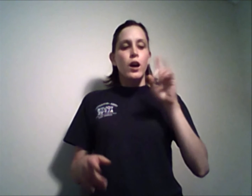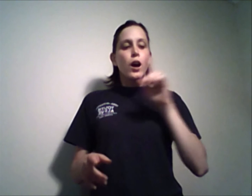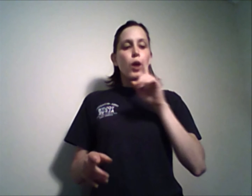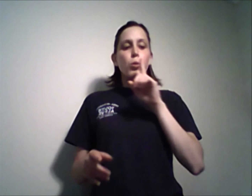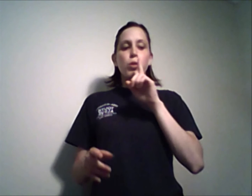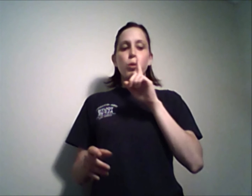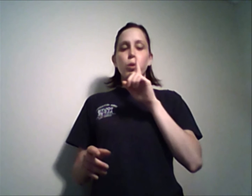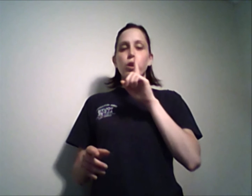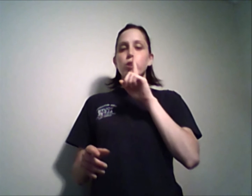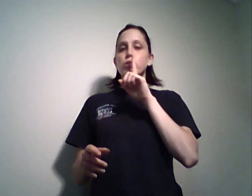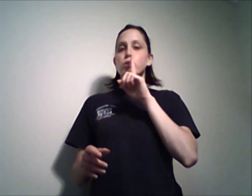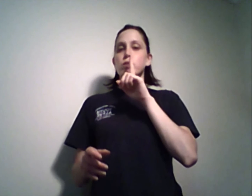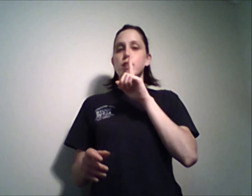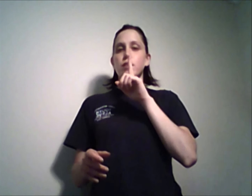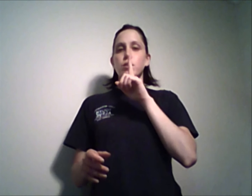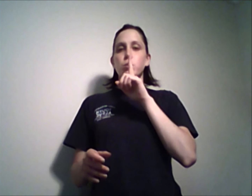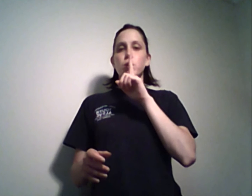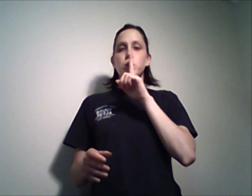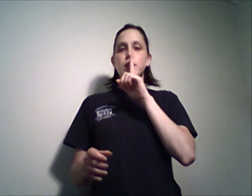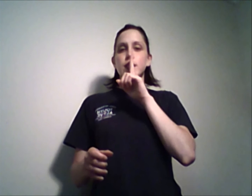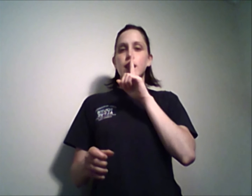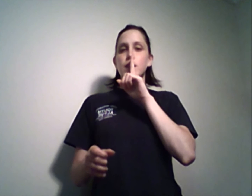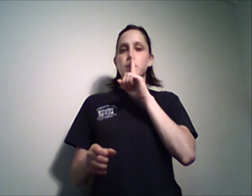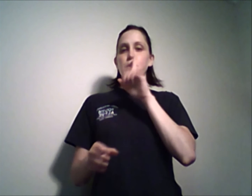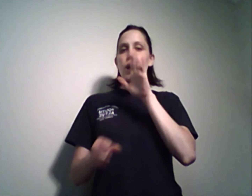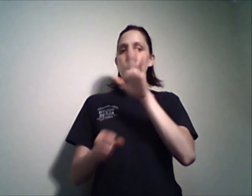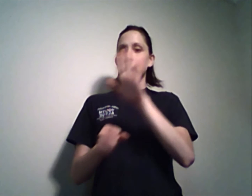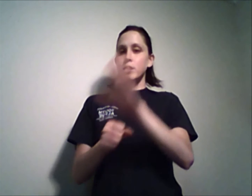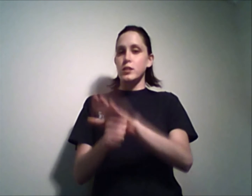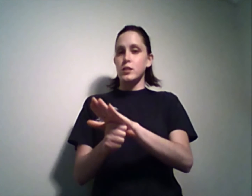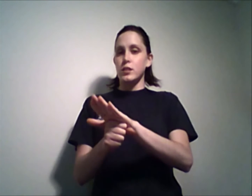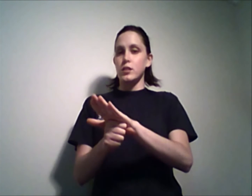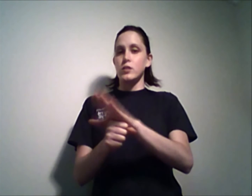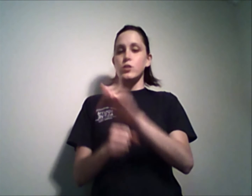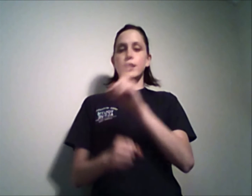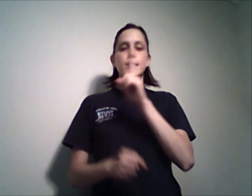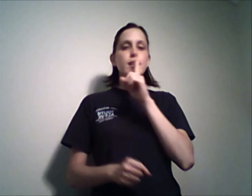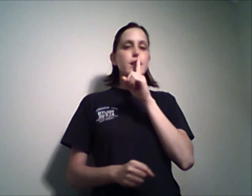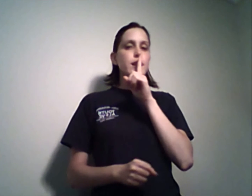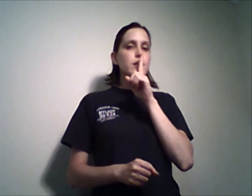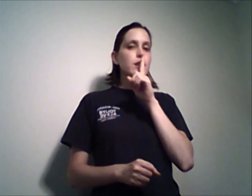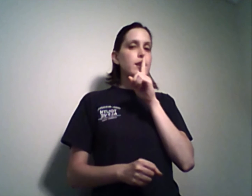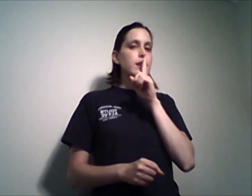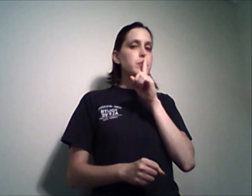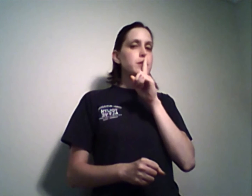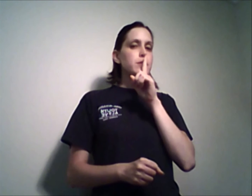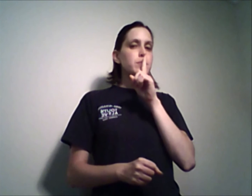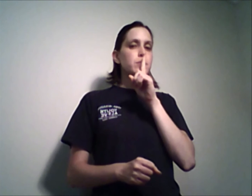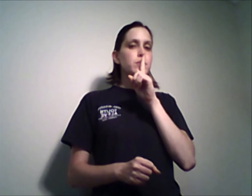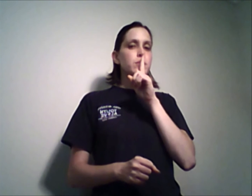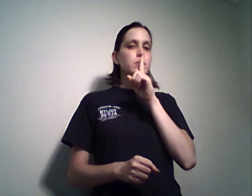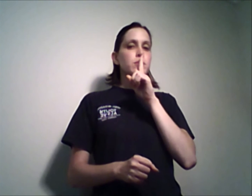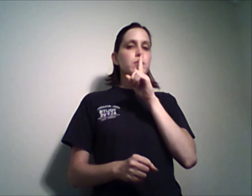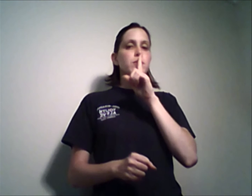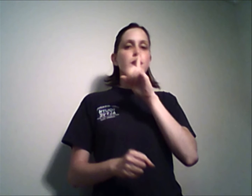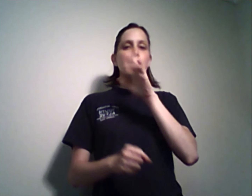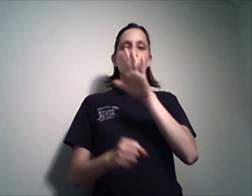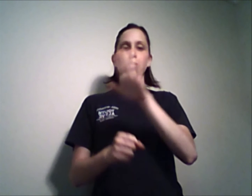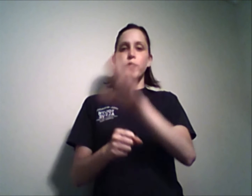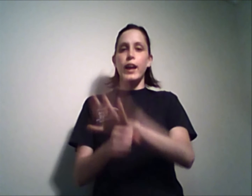Oh, the word. So instead of the word, we're going to say the promise. So that's an index on the lips into a flat hand